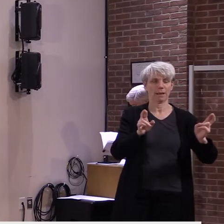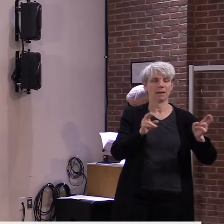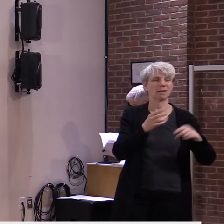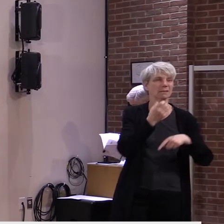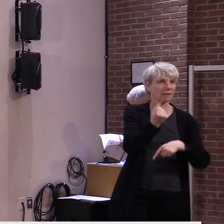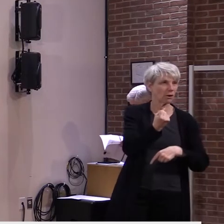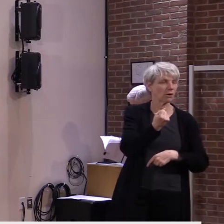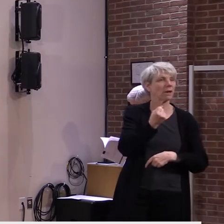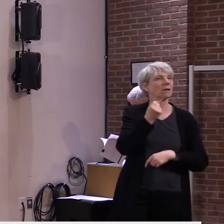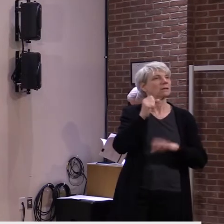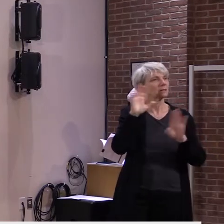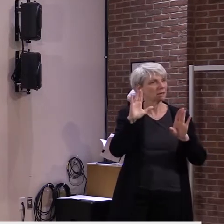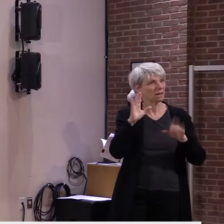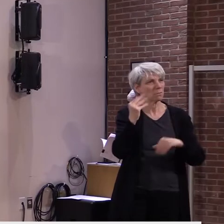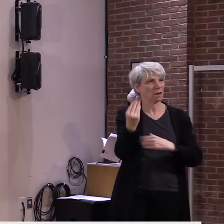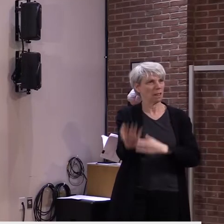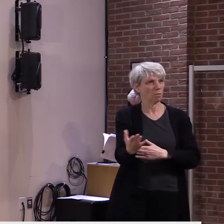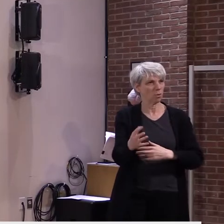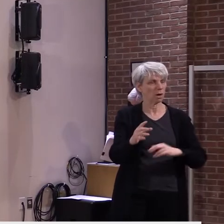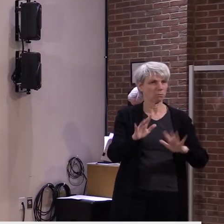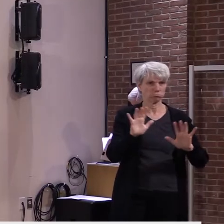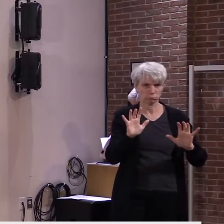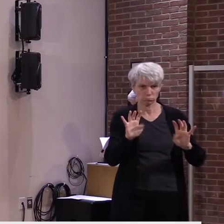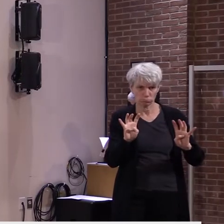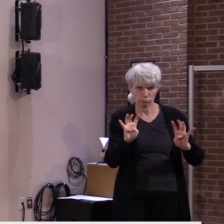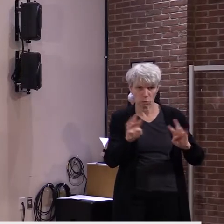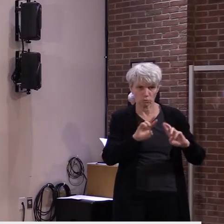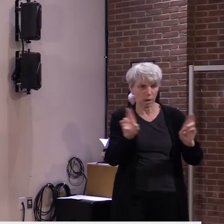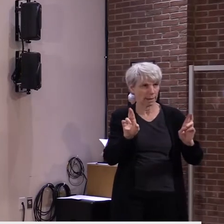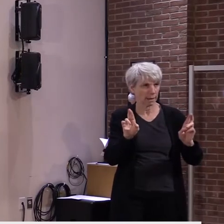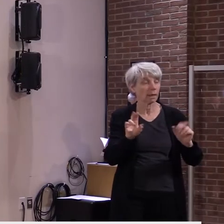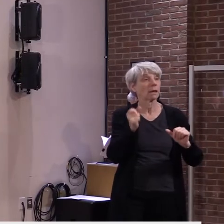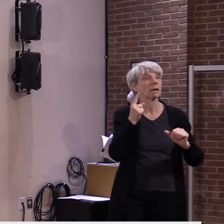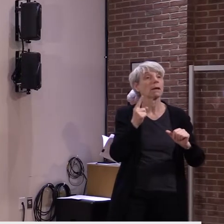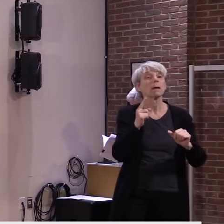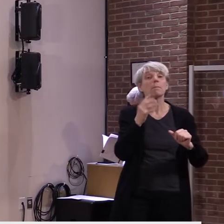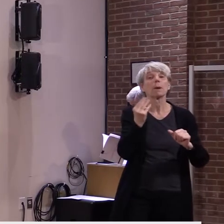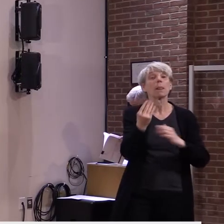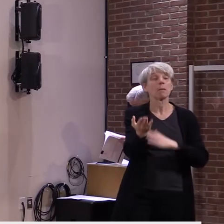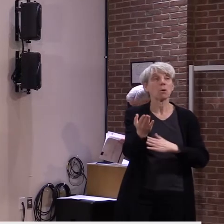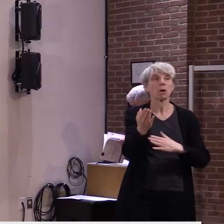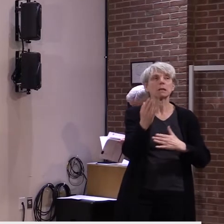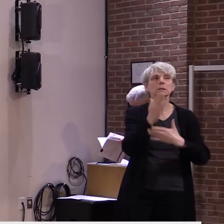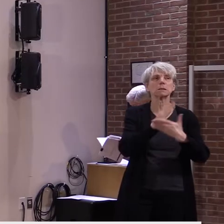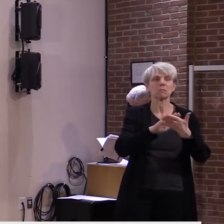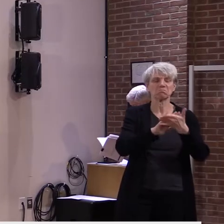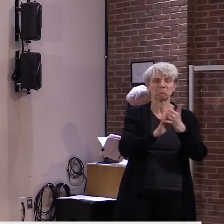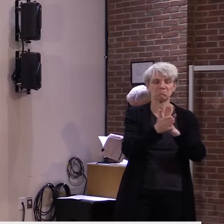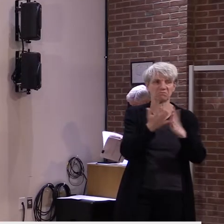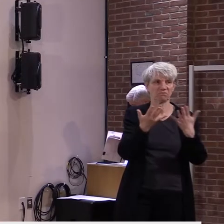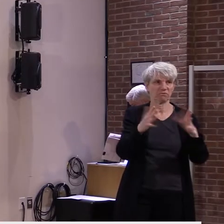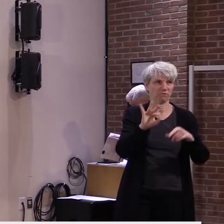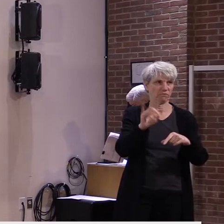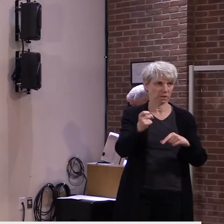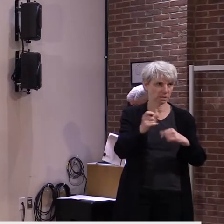as we saw some of these issues pop up. So some of them were corrected first thing Monday morning. I think some others may have been